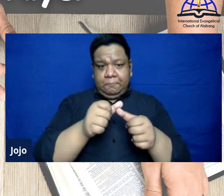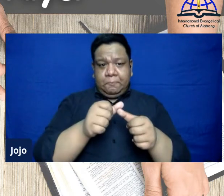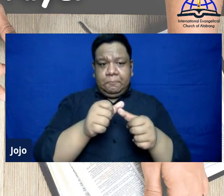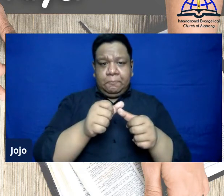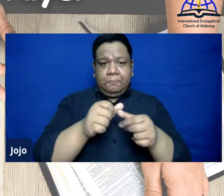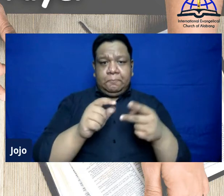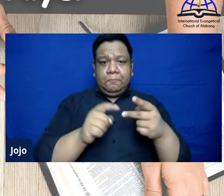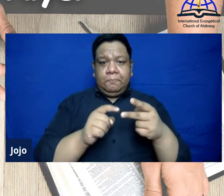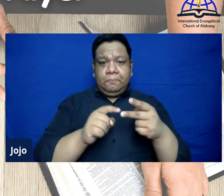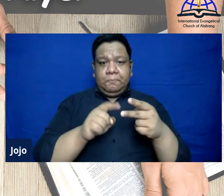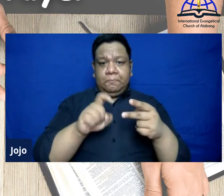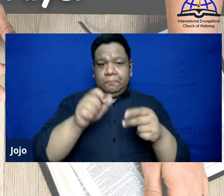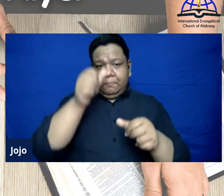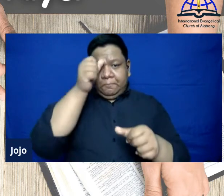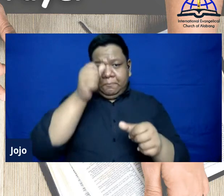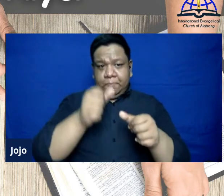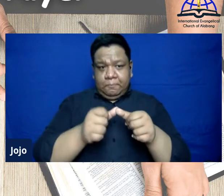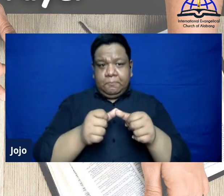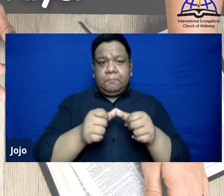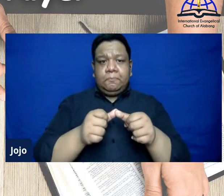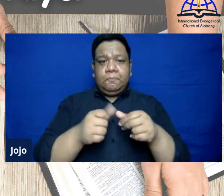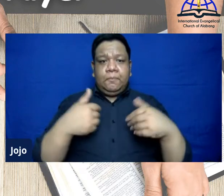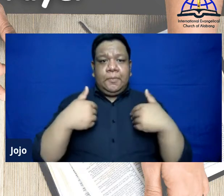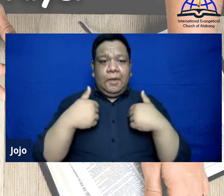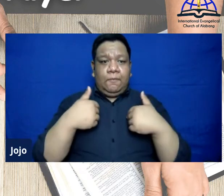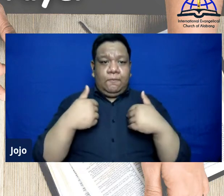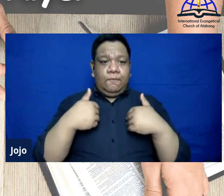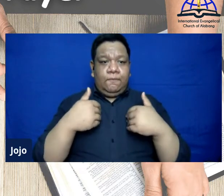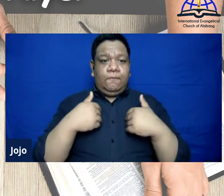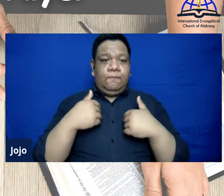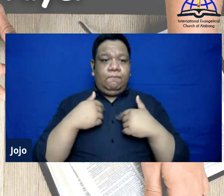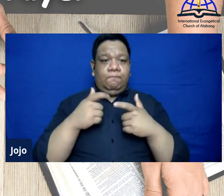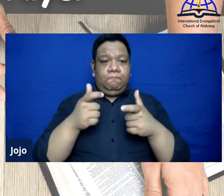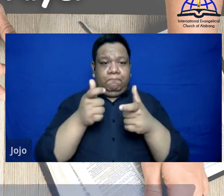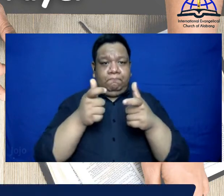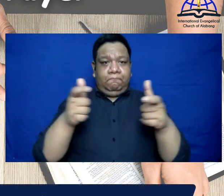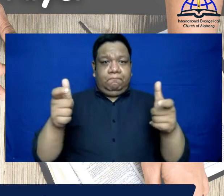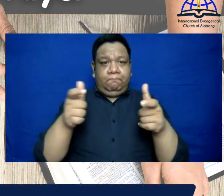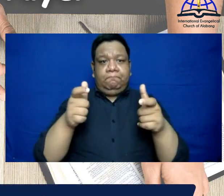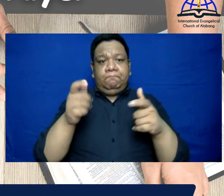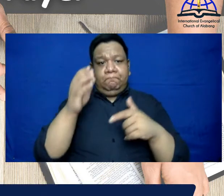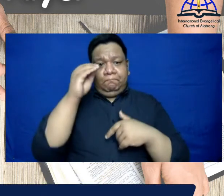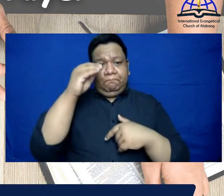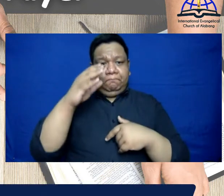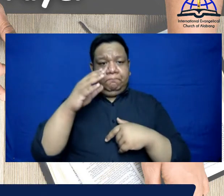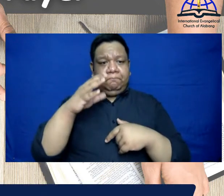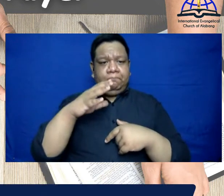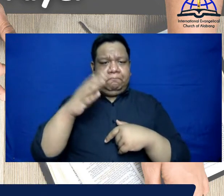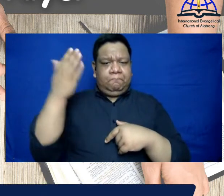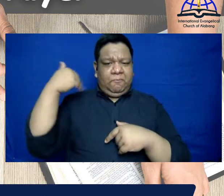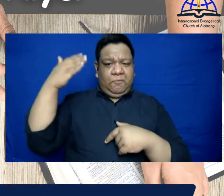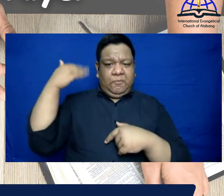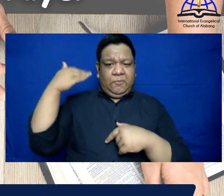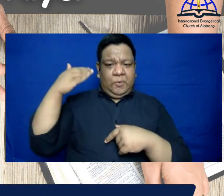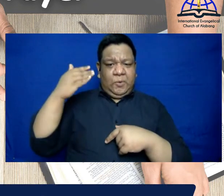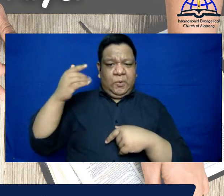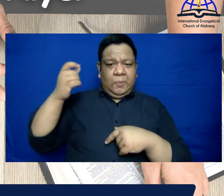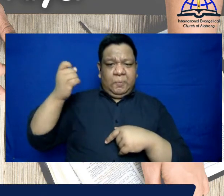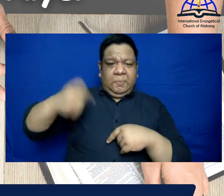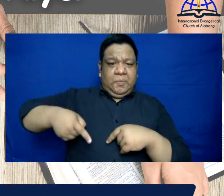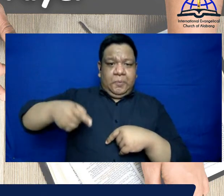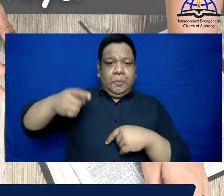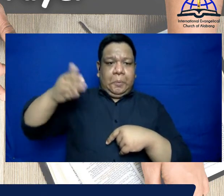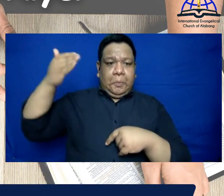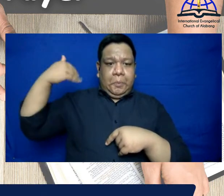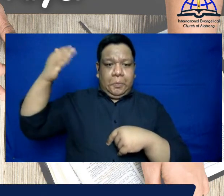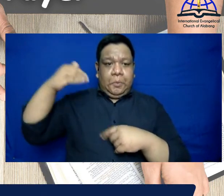Pangalawa po. So meron tayong valiant past. Pangalawa, we must have a remember the second V,